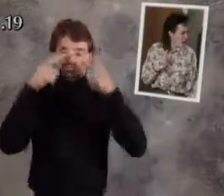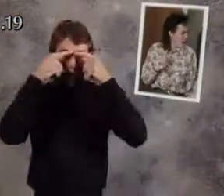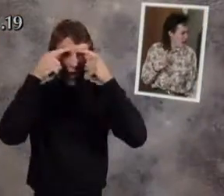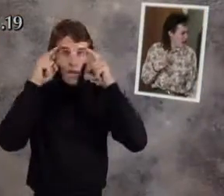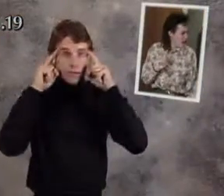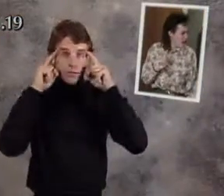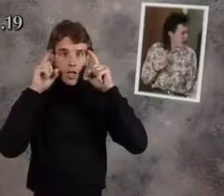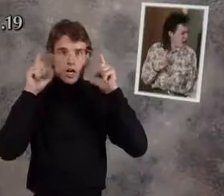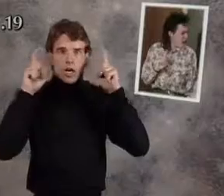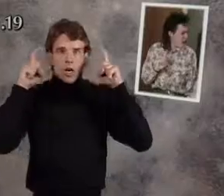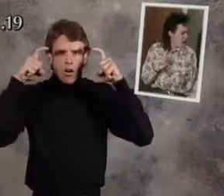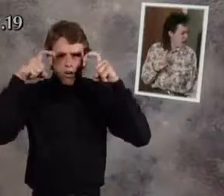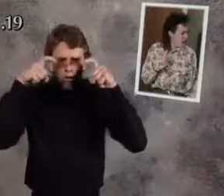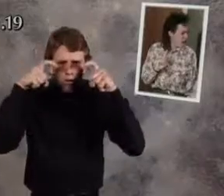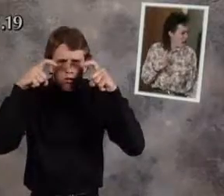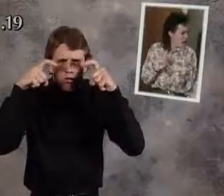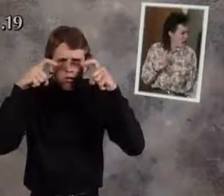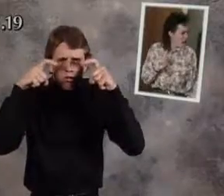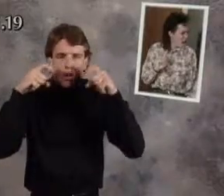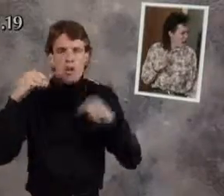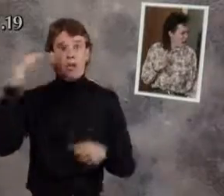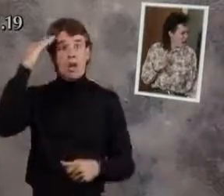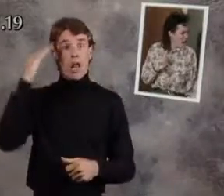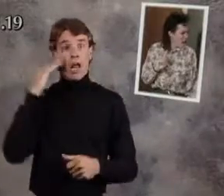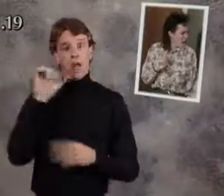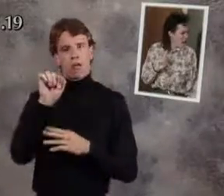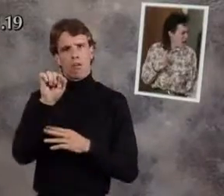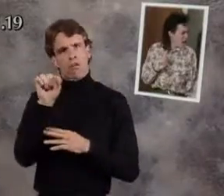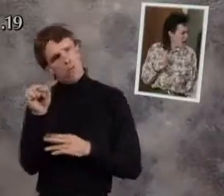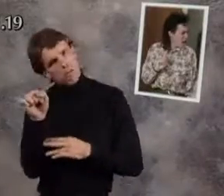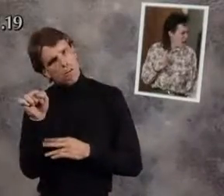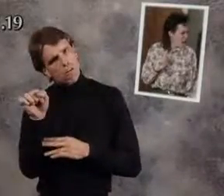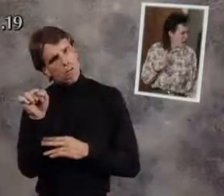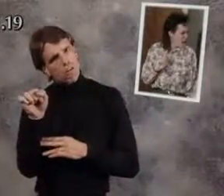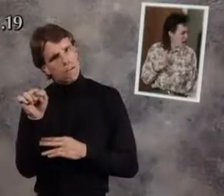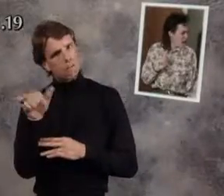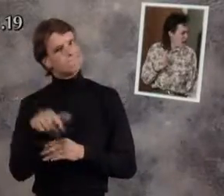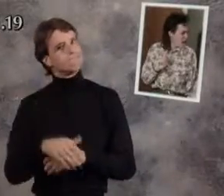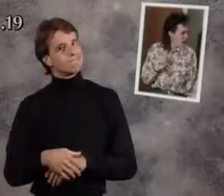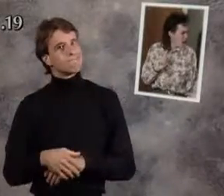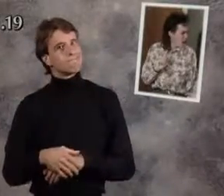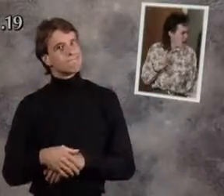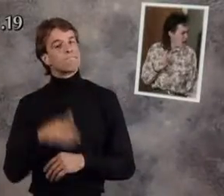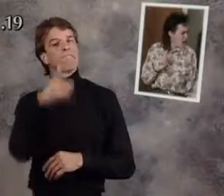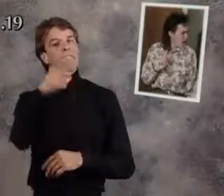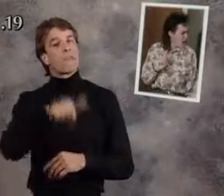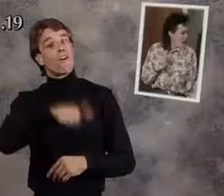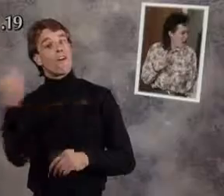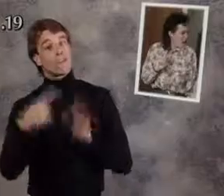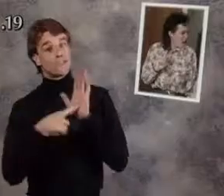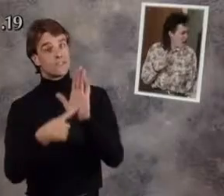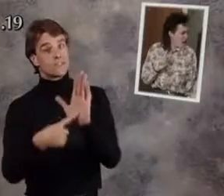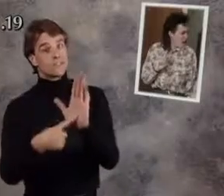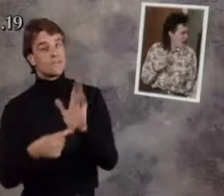This time, the eyebrows are furrowed and the head is slightly tilted to the side.